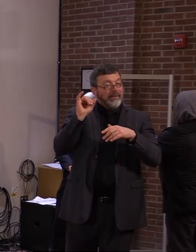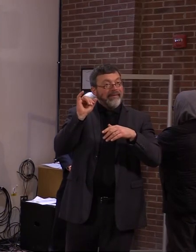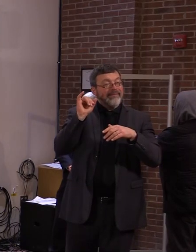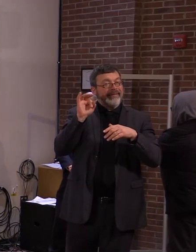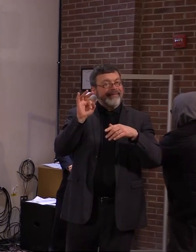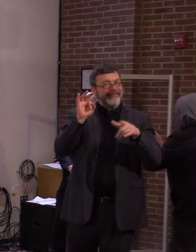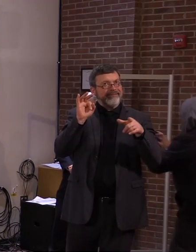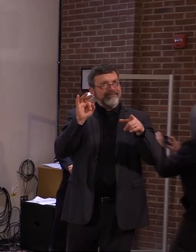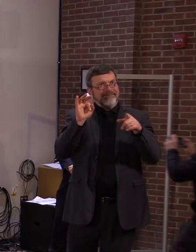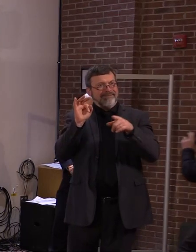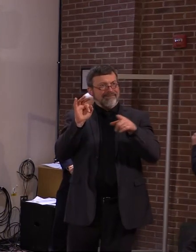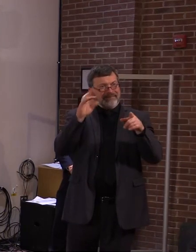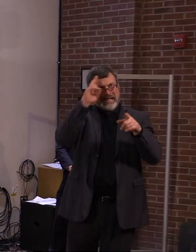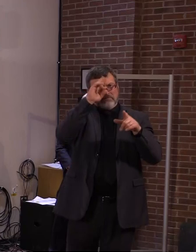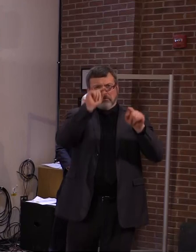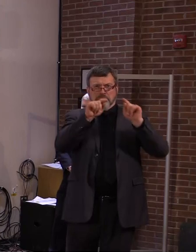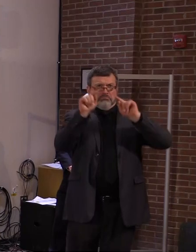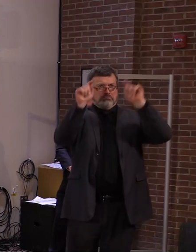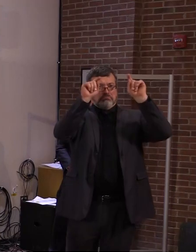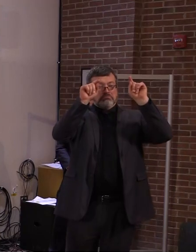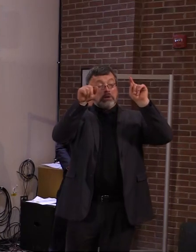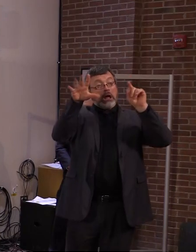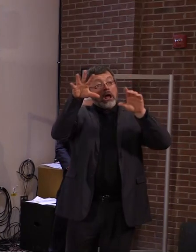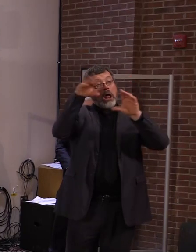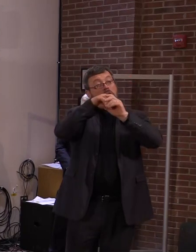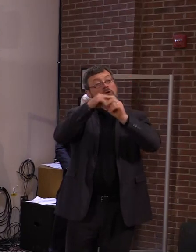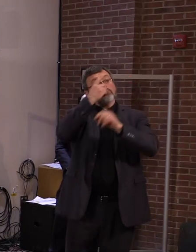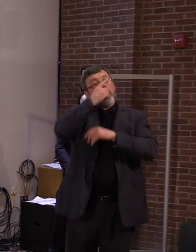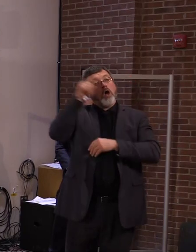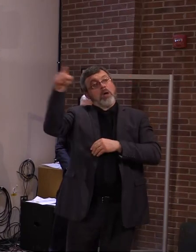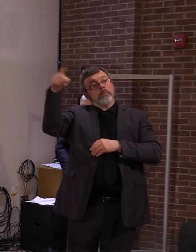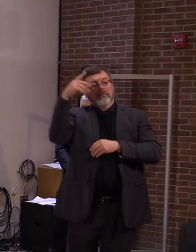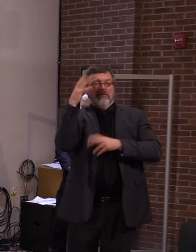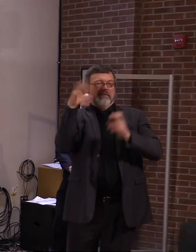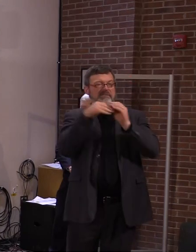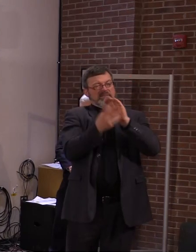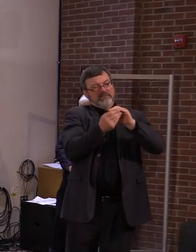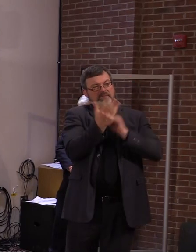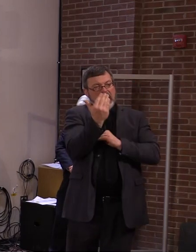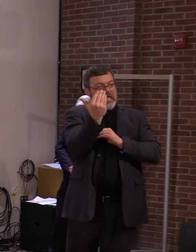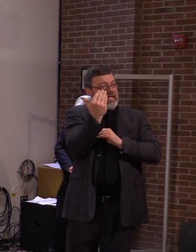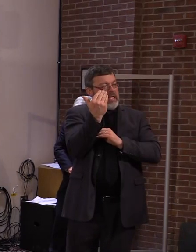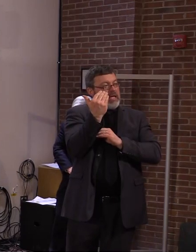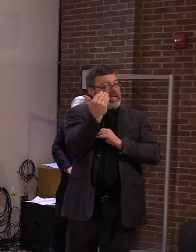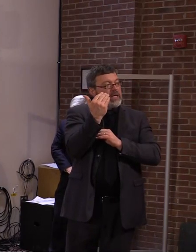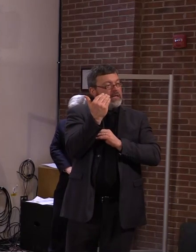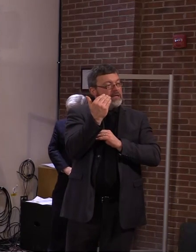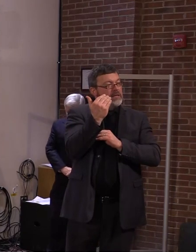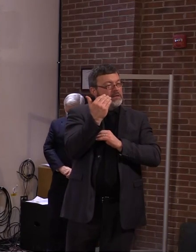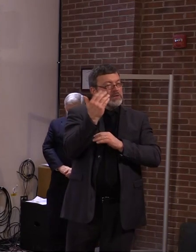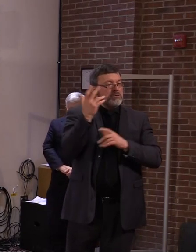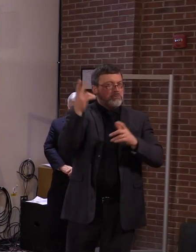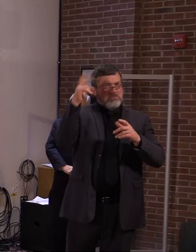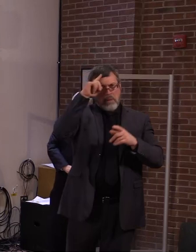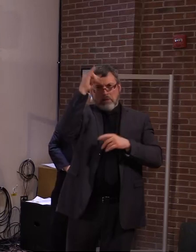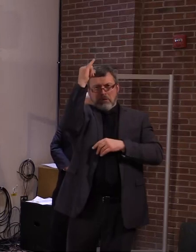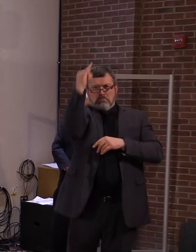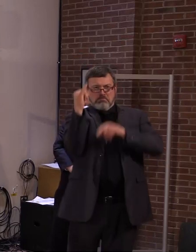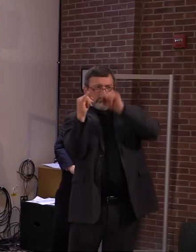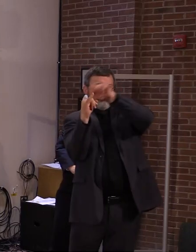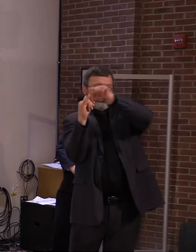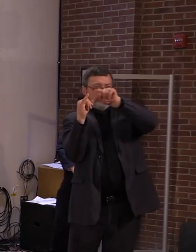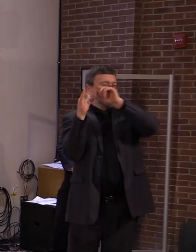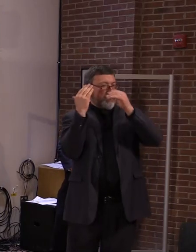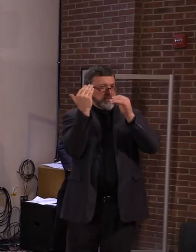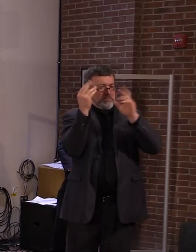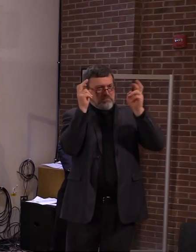you should do because they take care of so much tertiary care in the Connecticut River Valley. I'm curious,